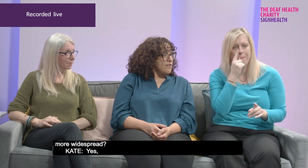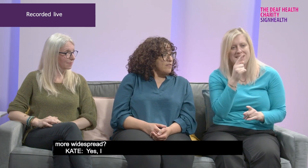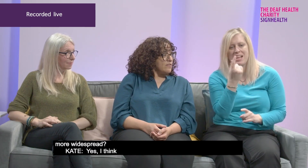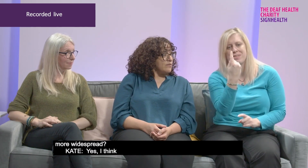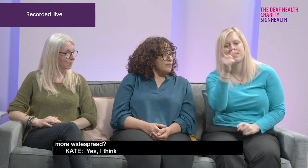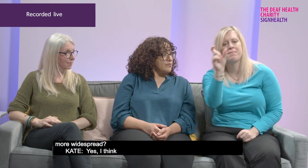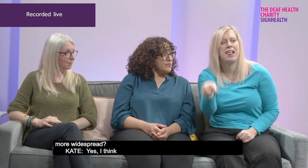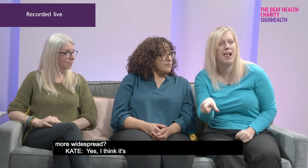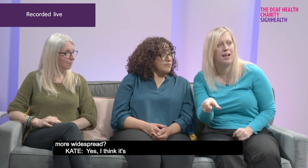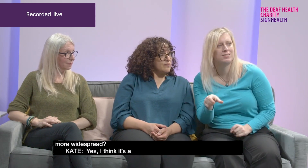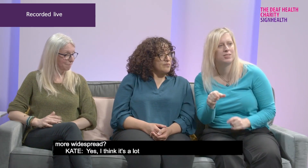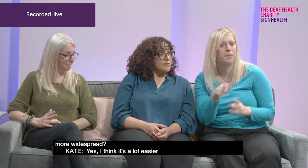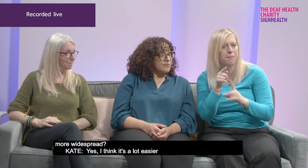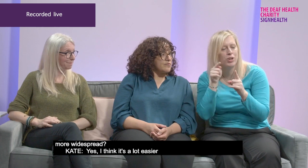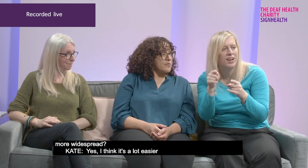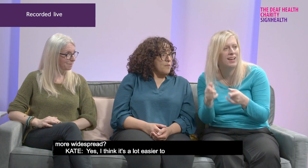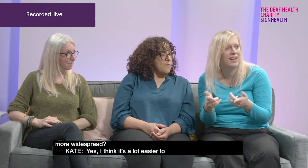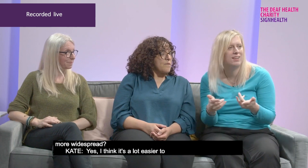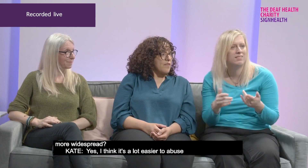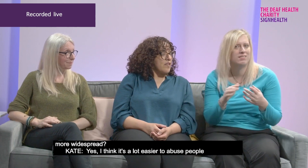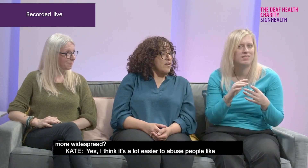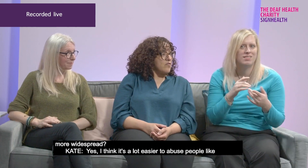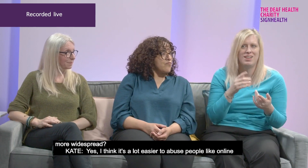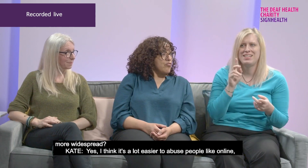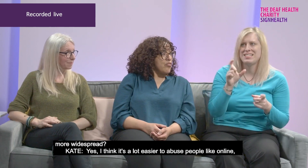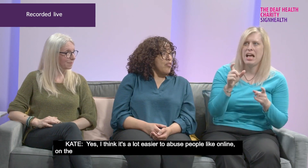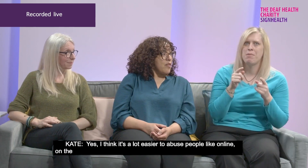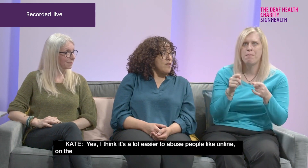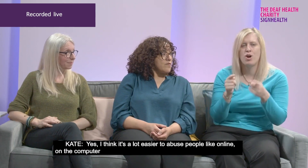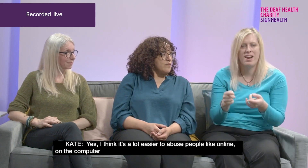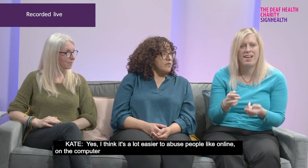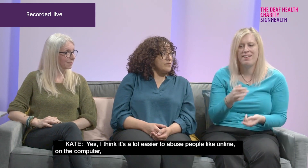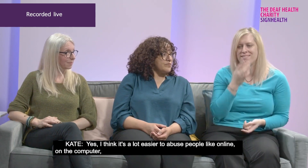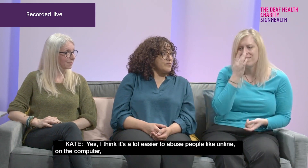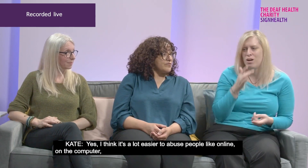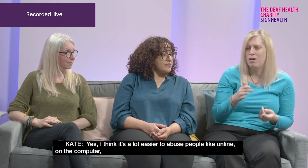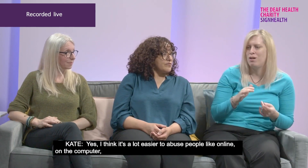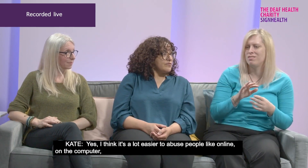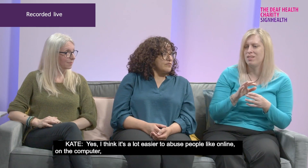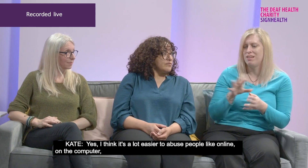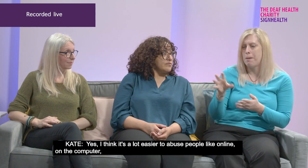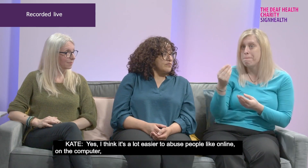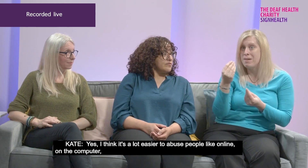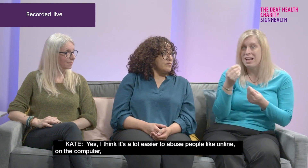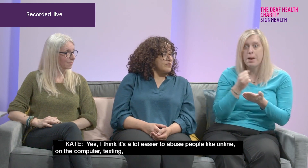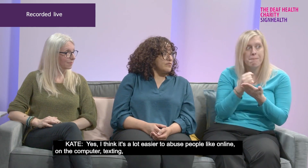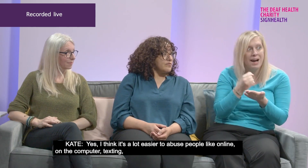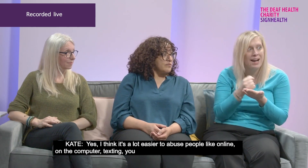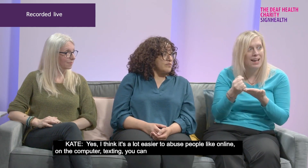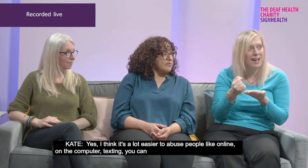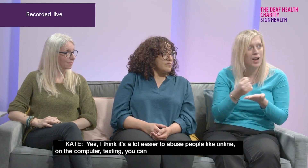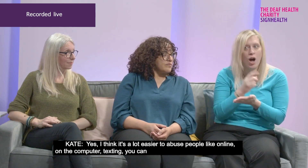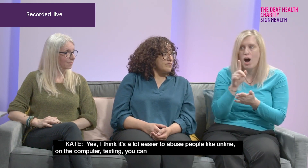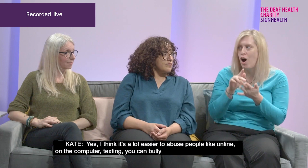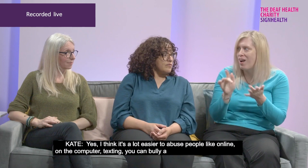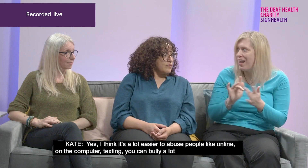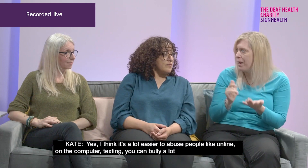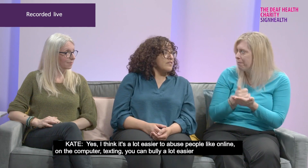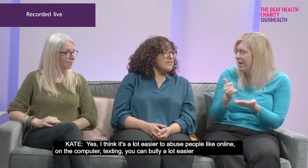on the computer, texting. You can bully a lot easier without being there in person. You can financially